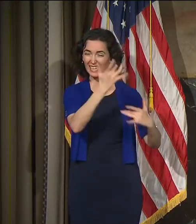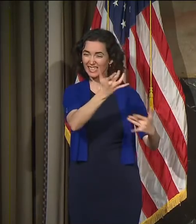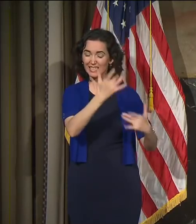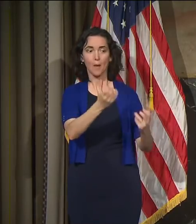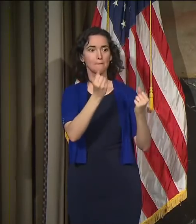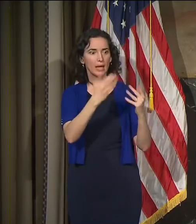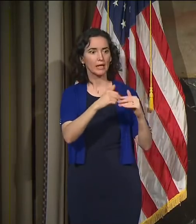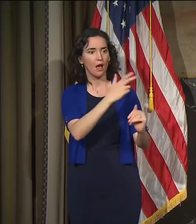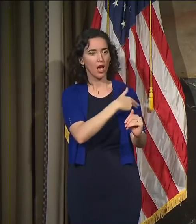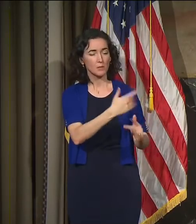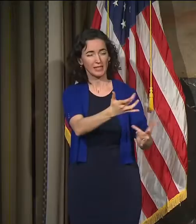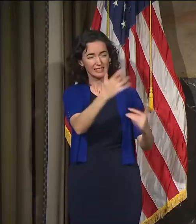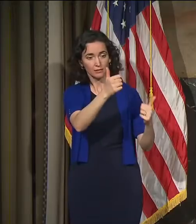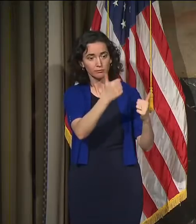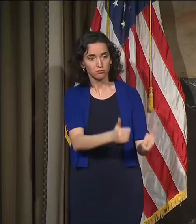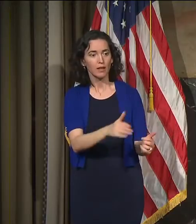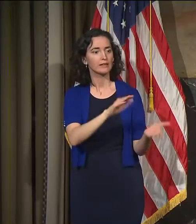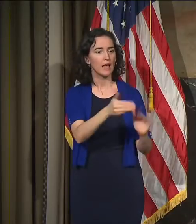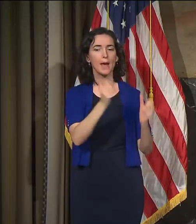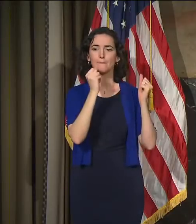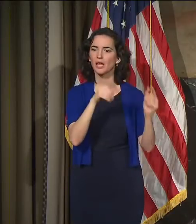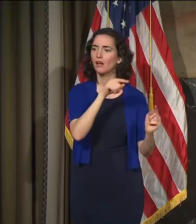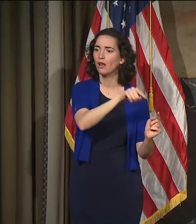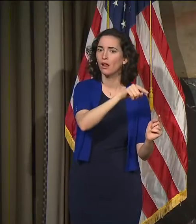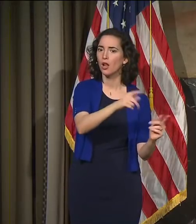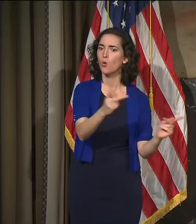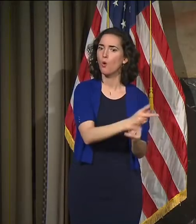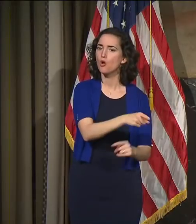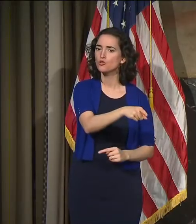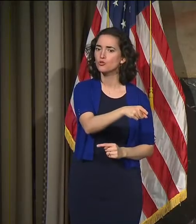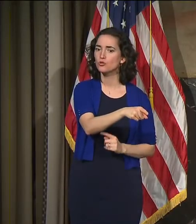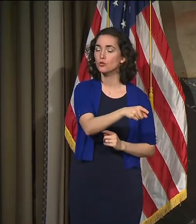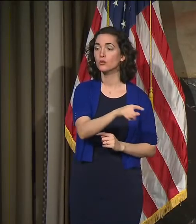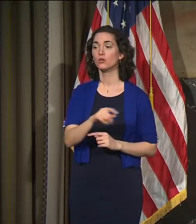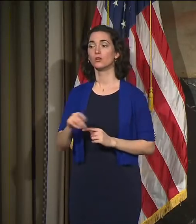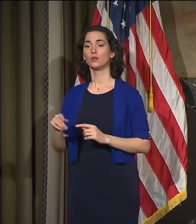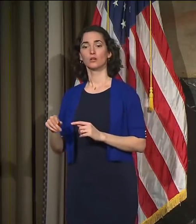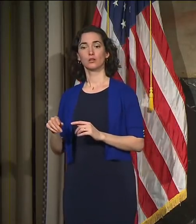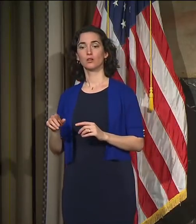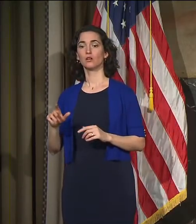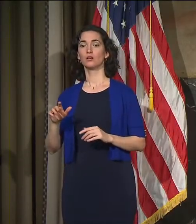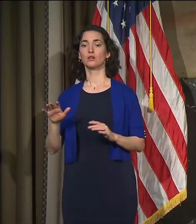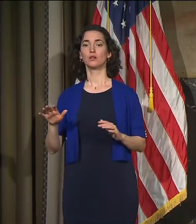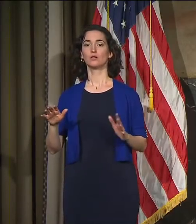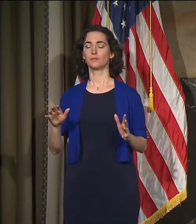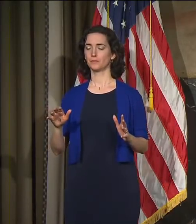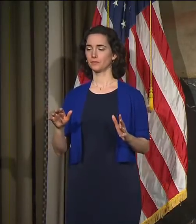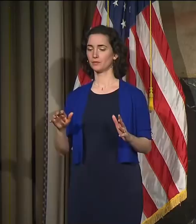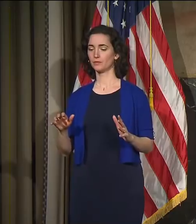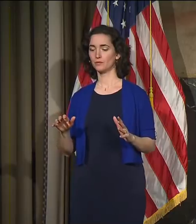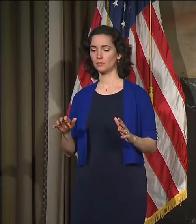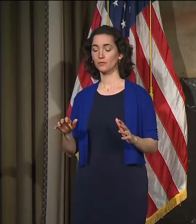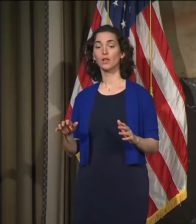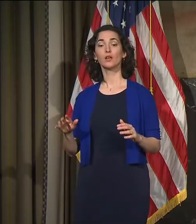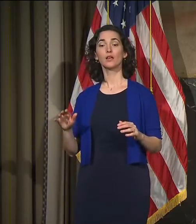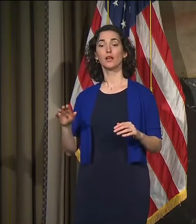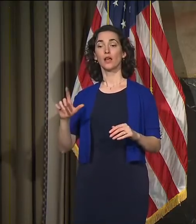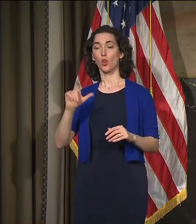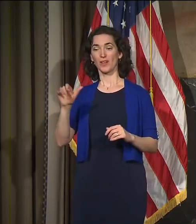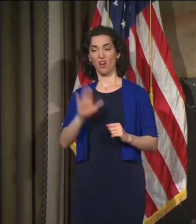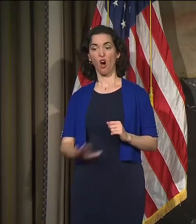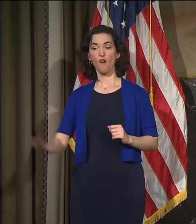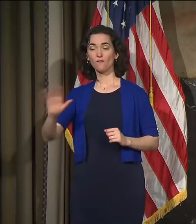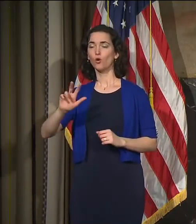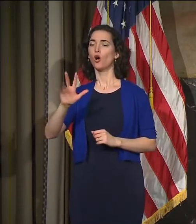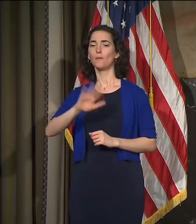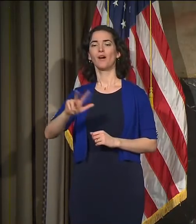and especially those who had died. While they were 32% of our state's population, at one time they were almost 70% of the